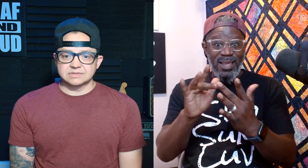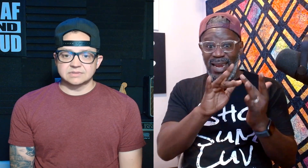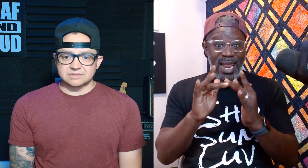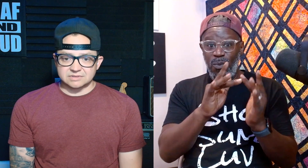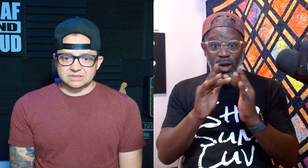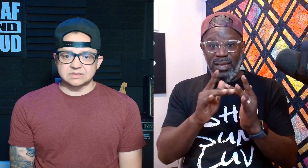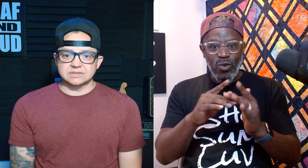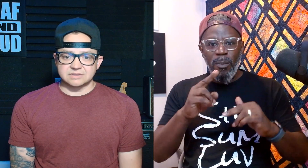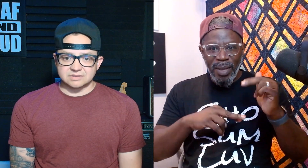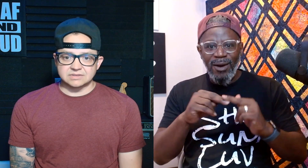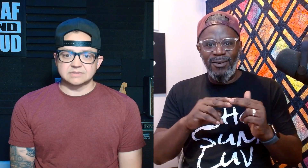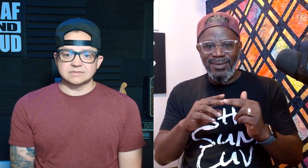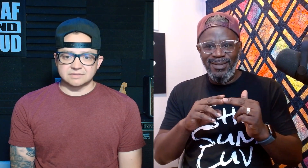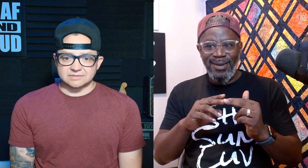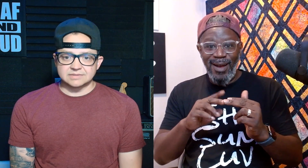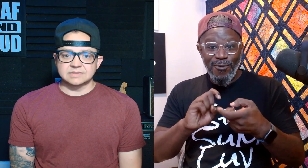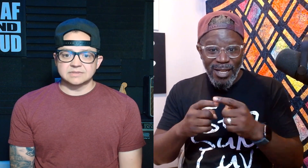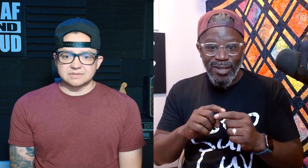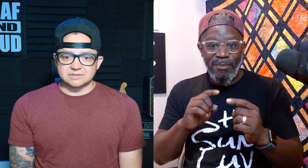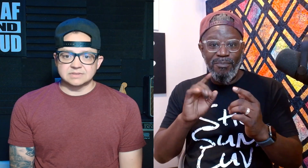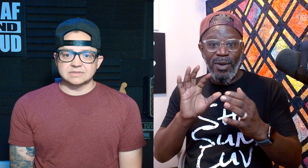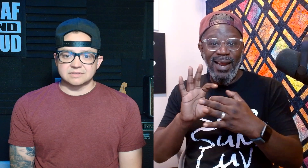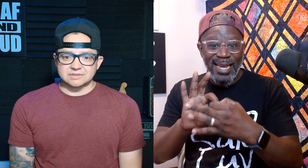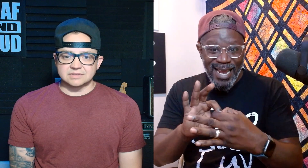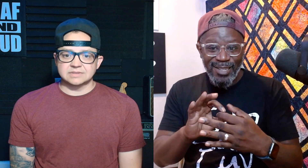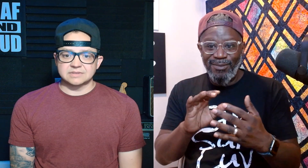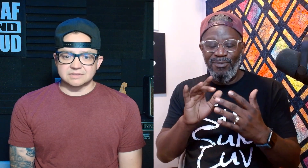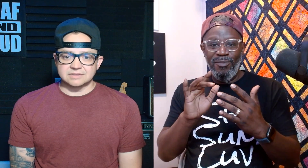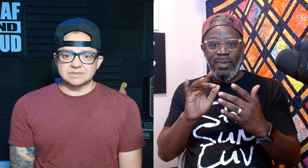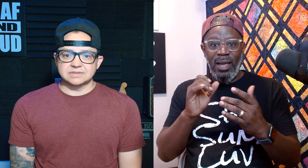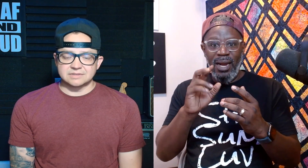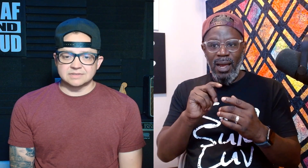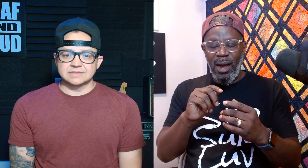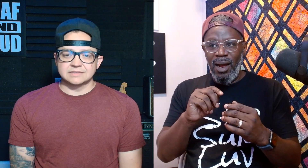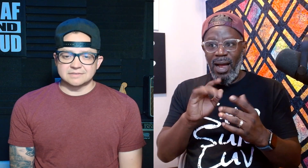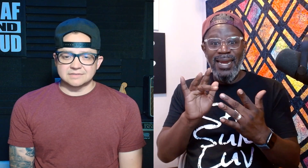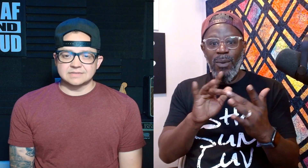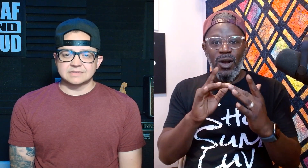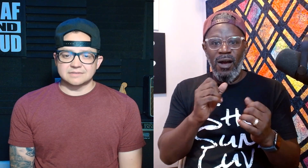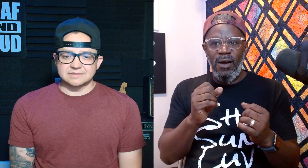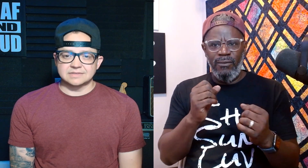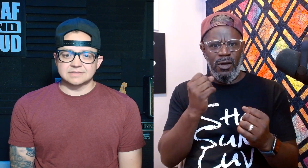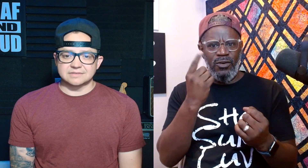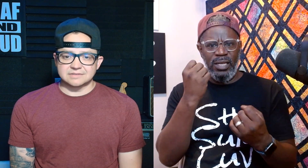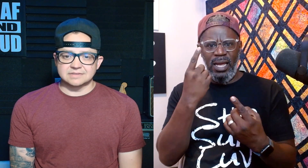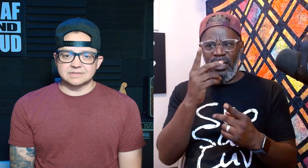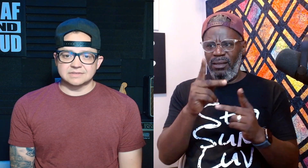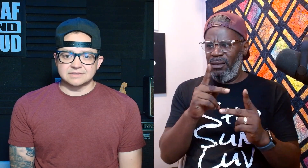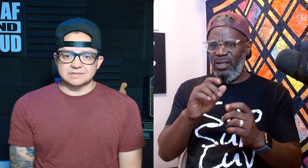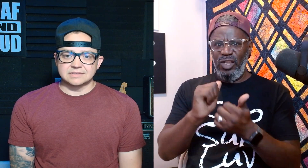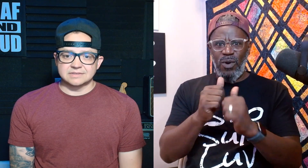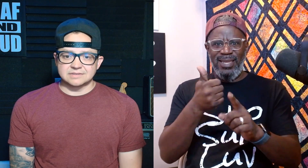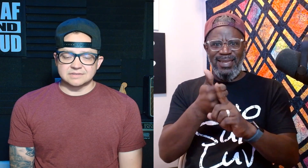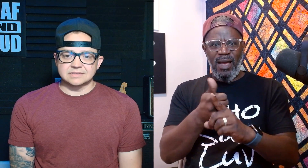just networking to build a friendship, build a connection, a network of